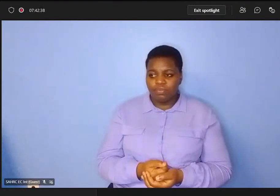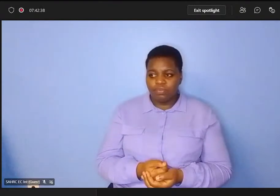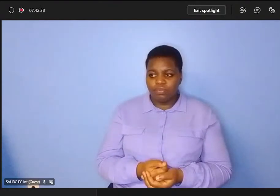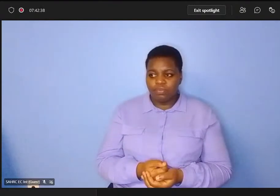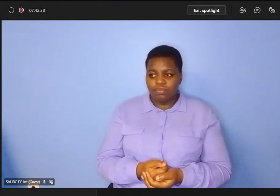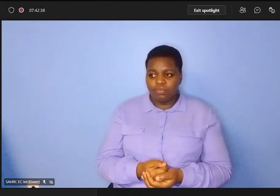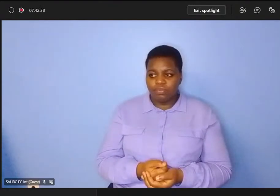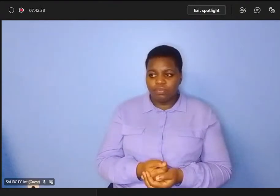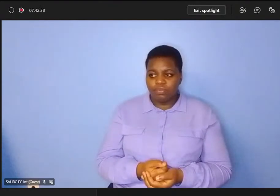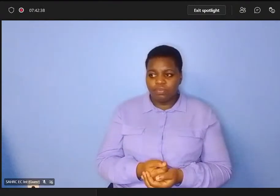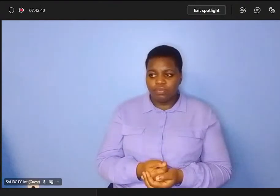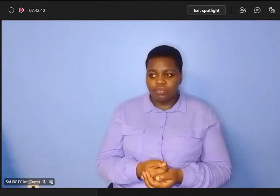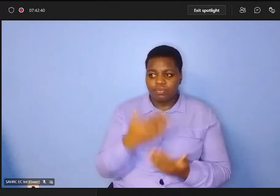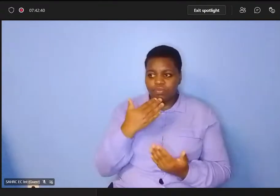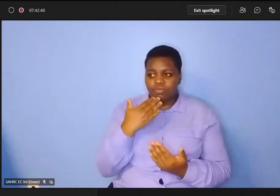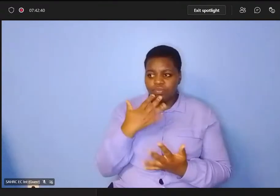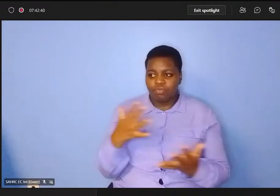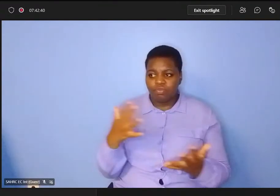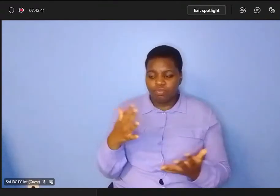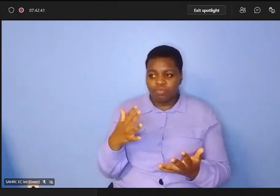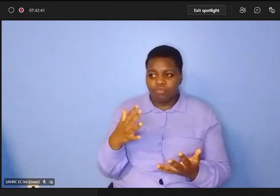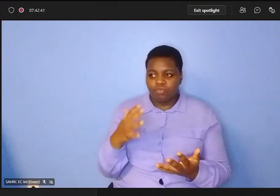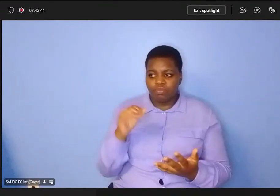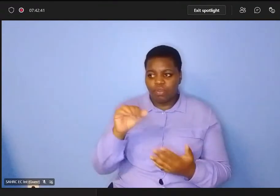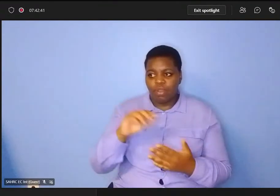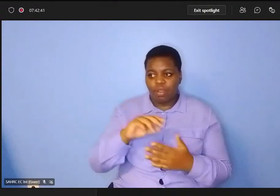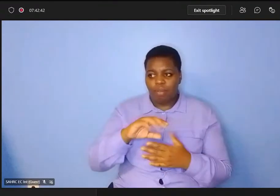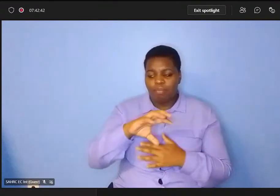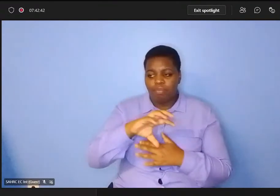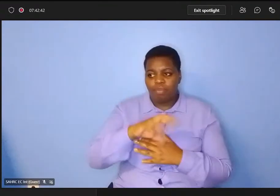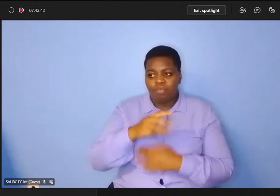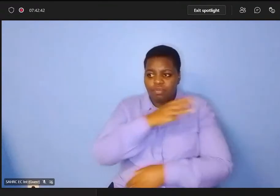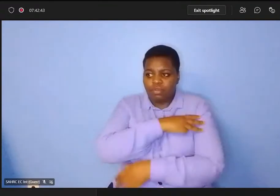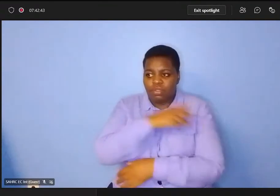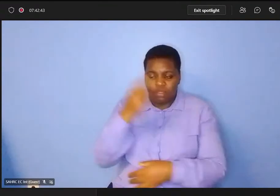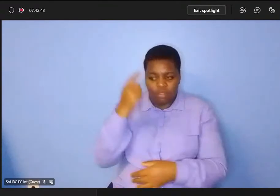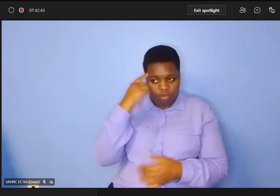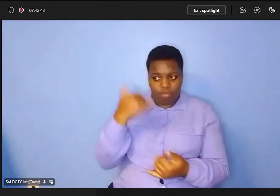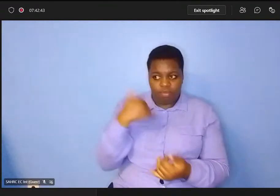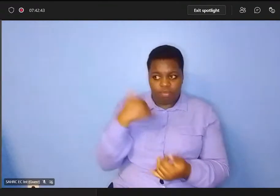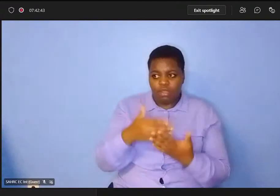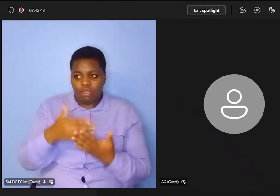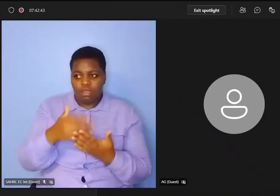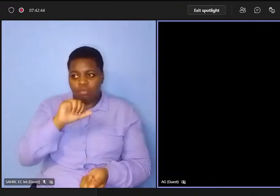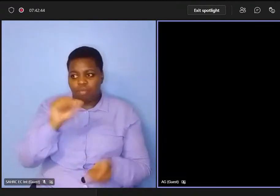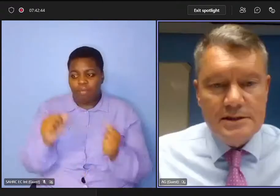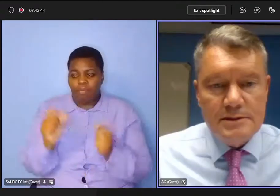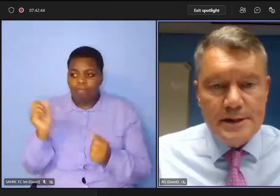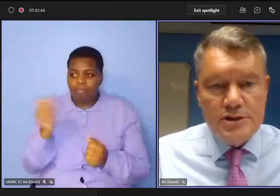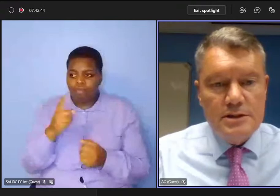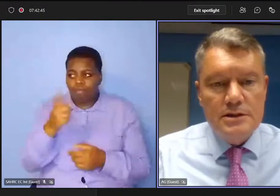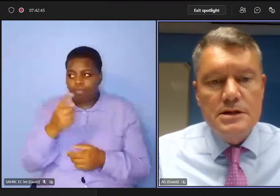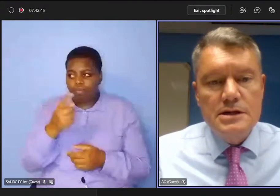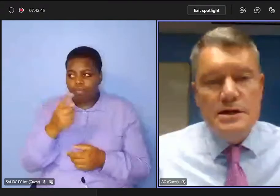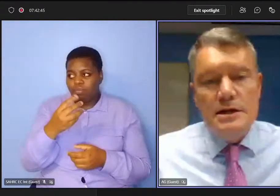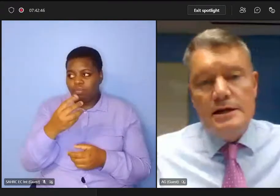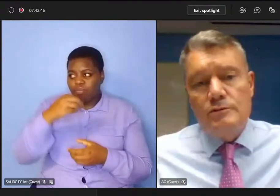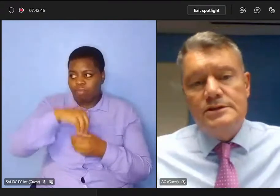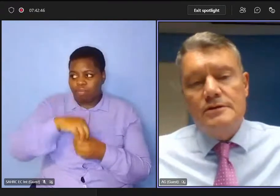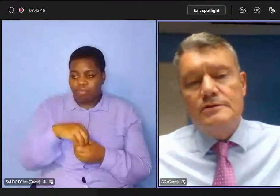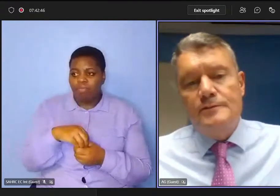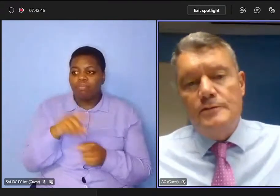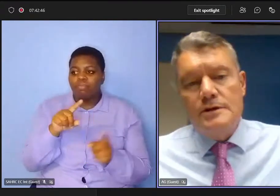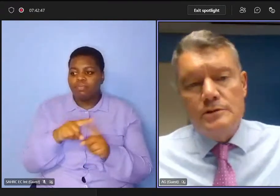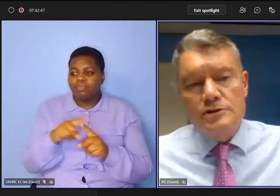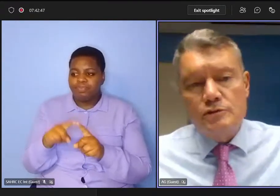No, thank you very much, Provincial Manager. I think we can wrap up. Thank you very much for everyone's participation, and